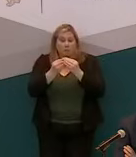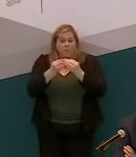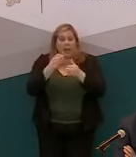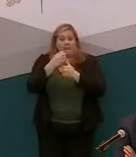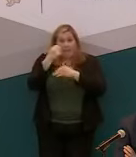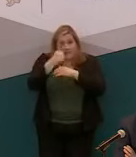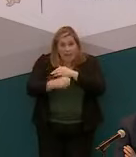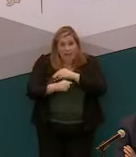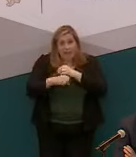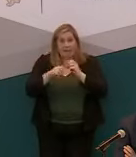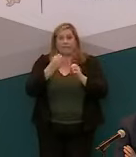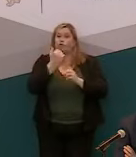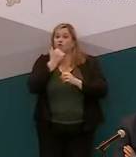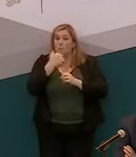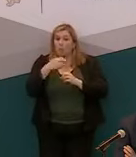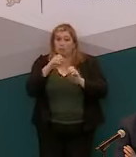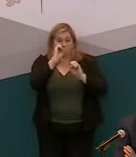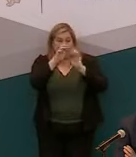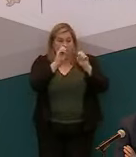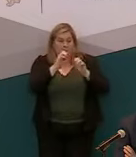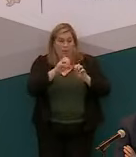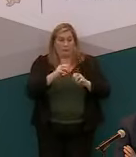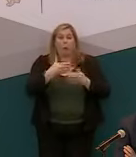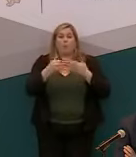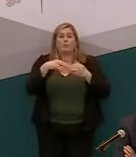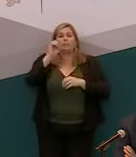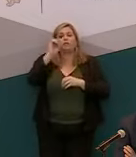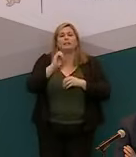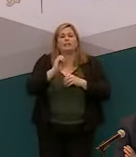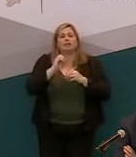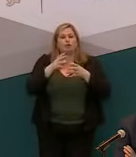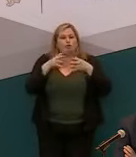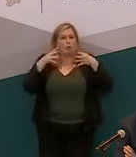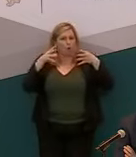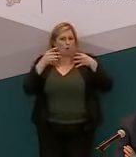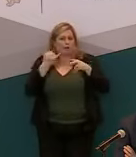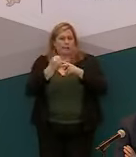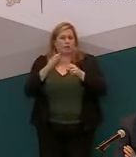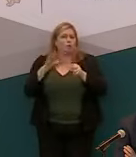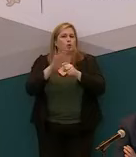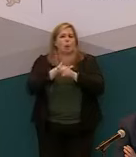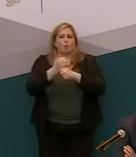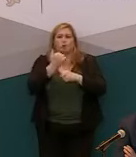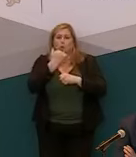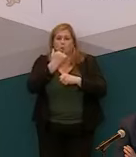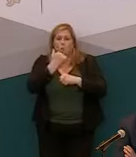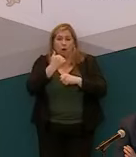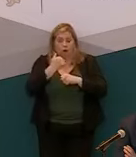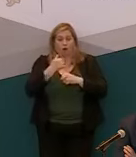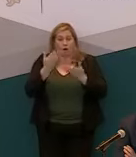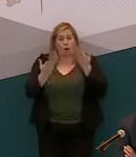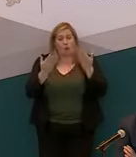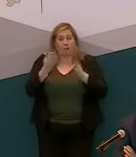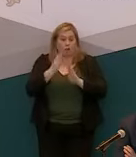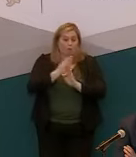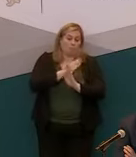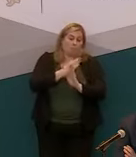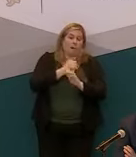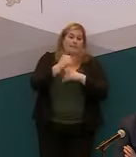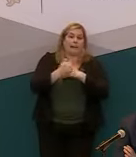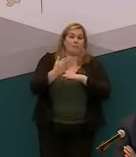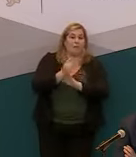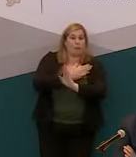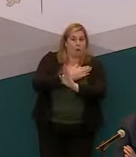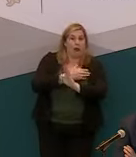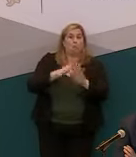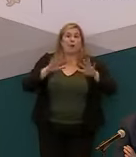day, what was the percentage growth in the total number of cases compared with the preceding day, and we averaged that